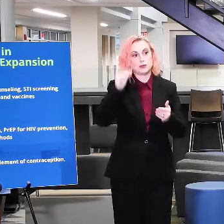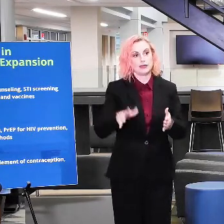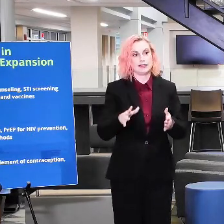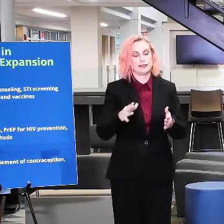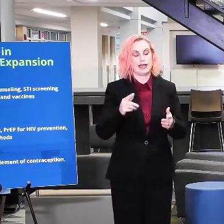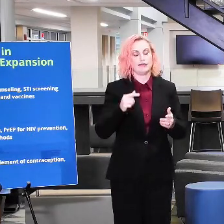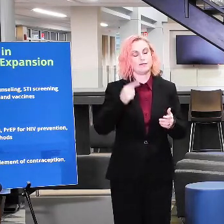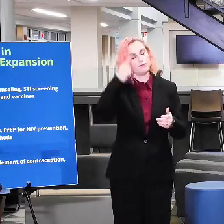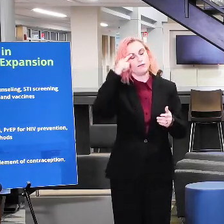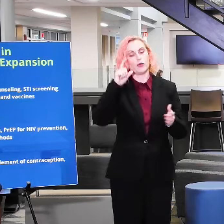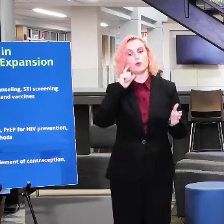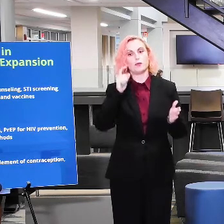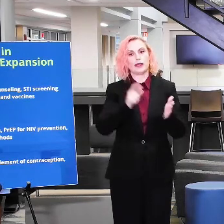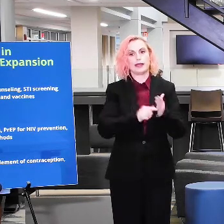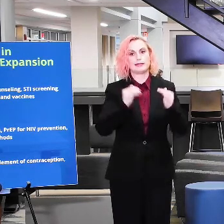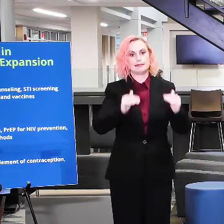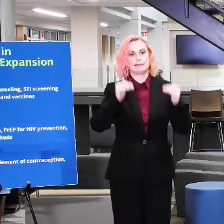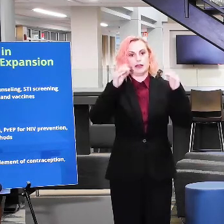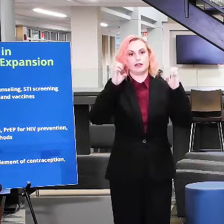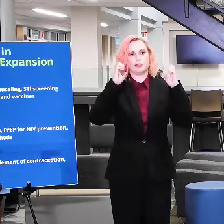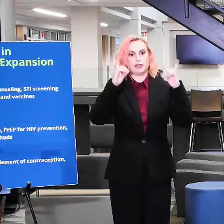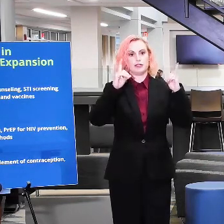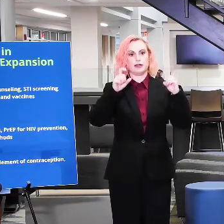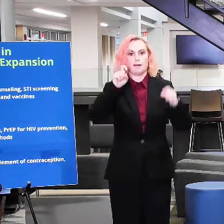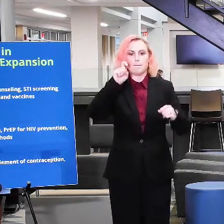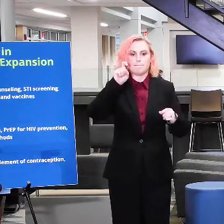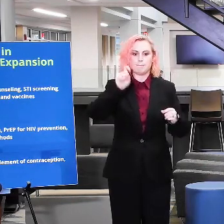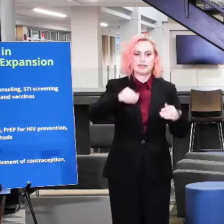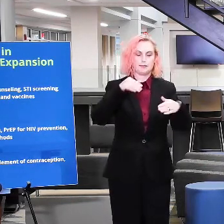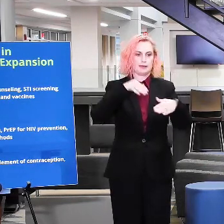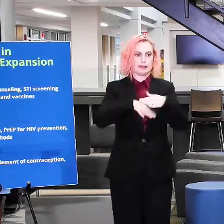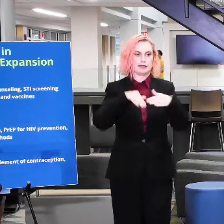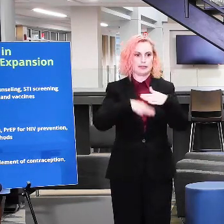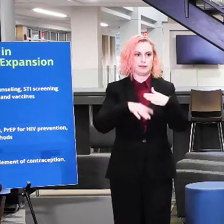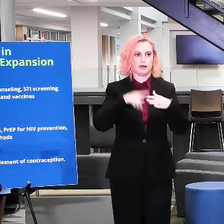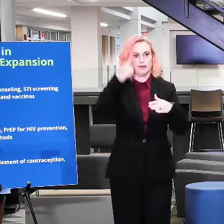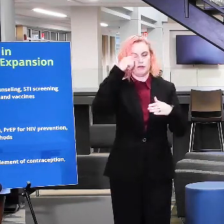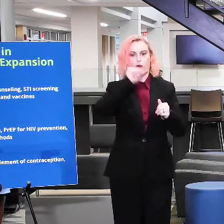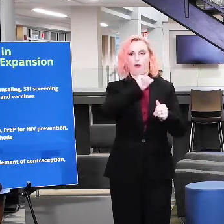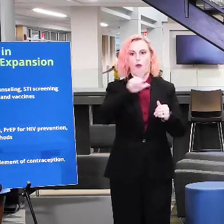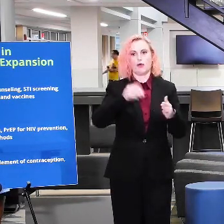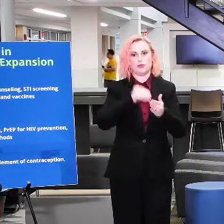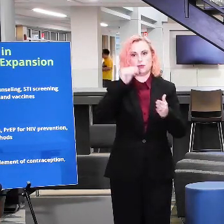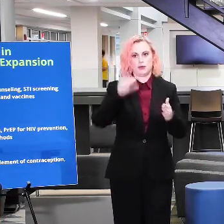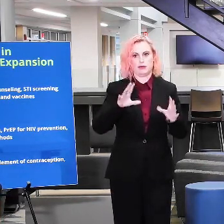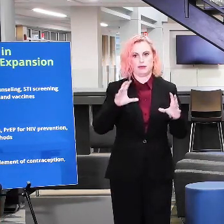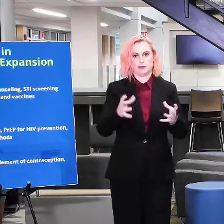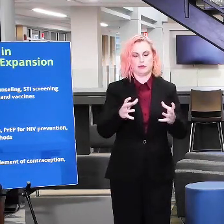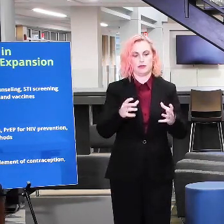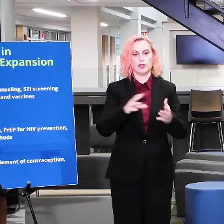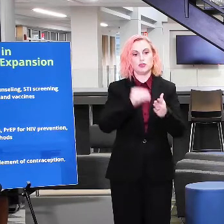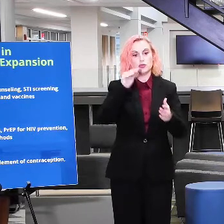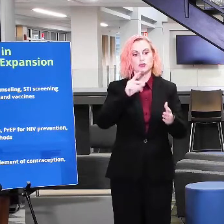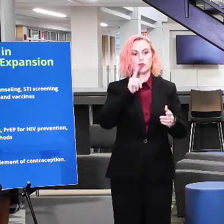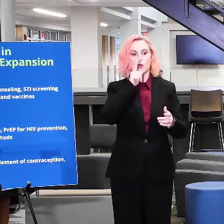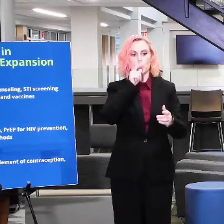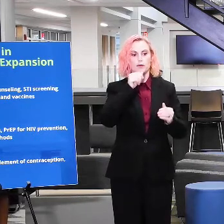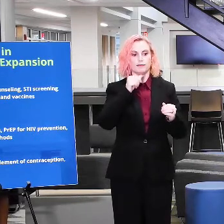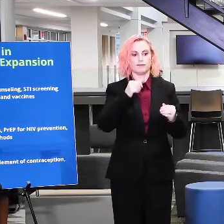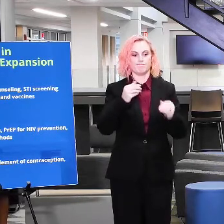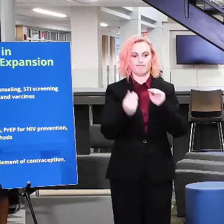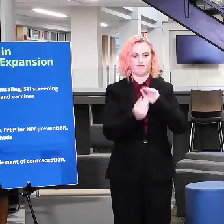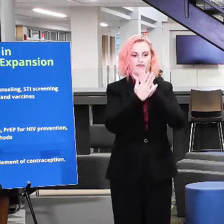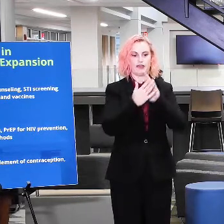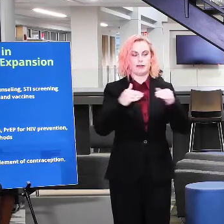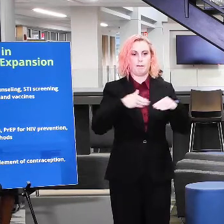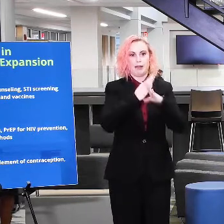for recognizing that higher education must be accessible to all students. Students who face barriers to health